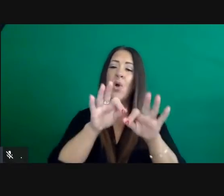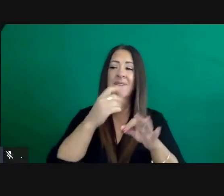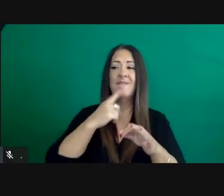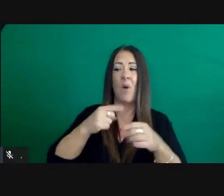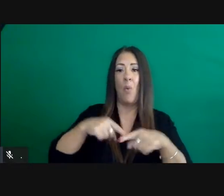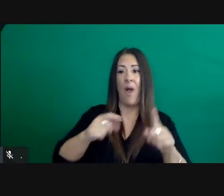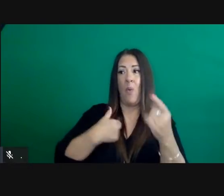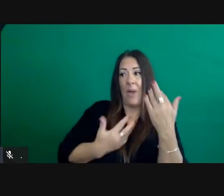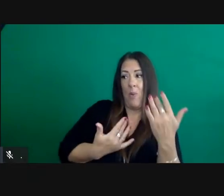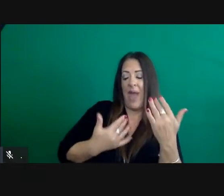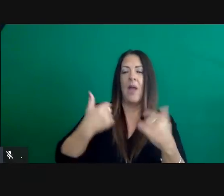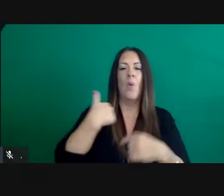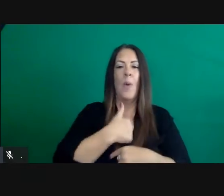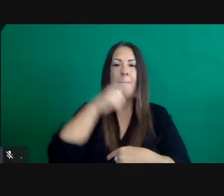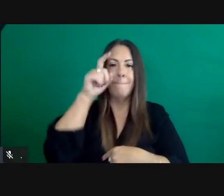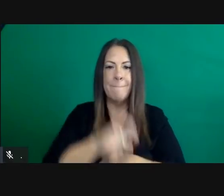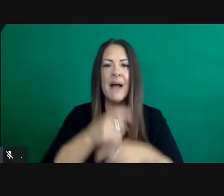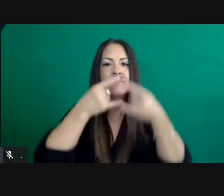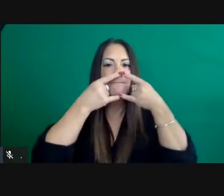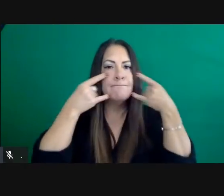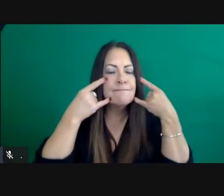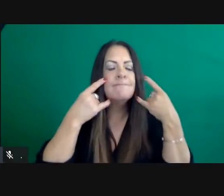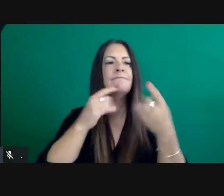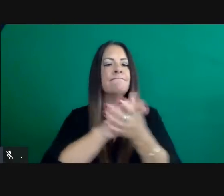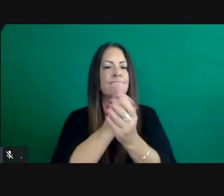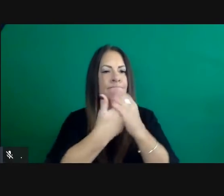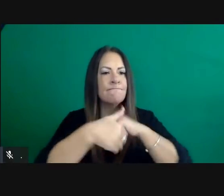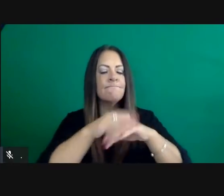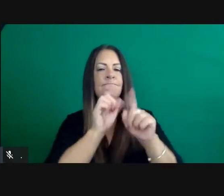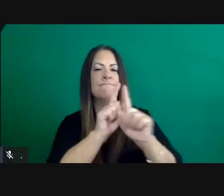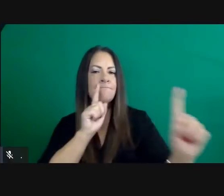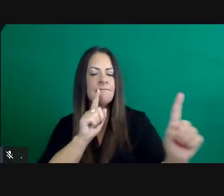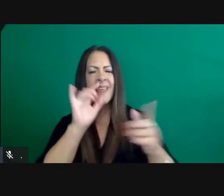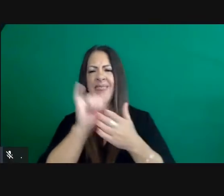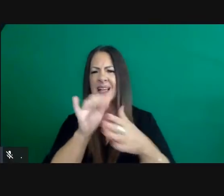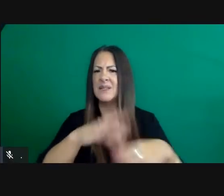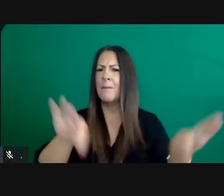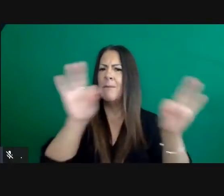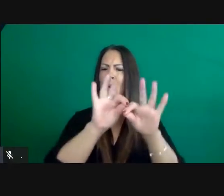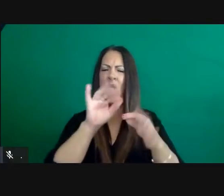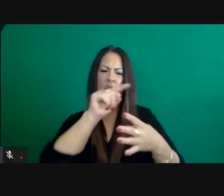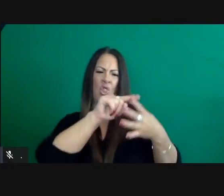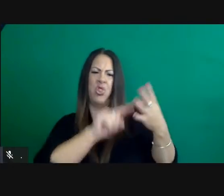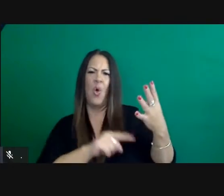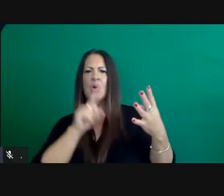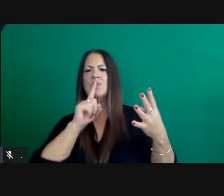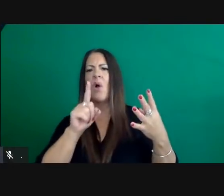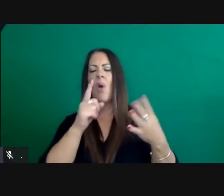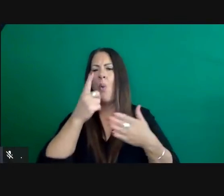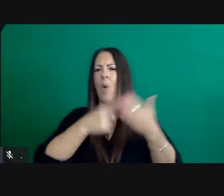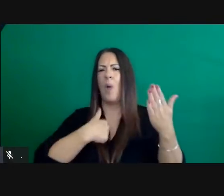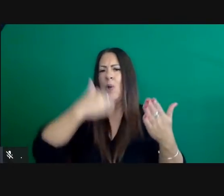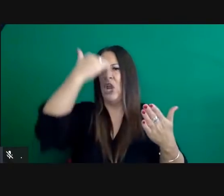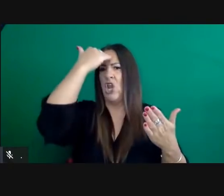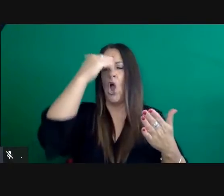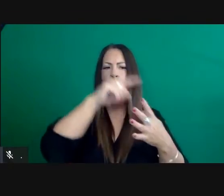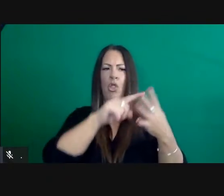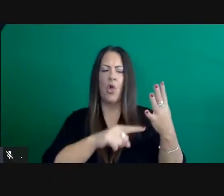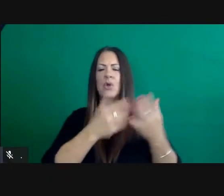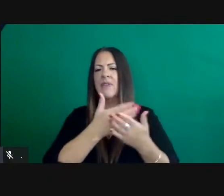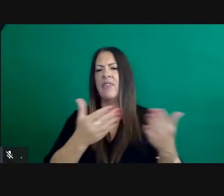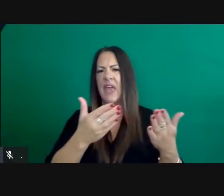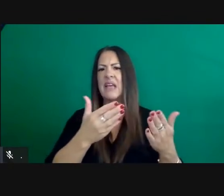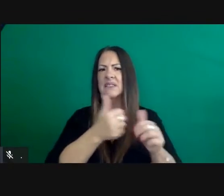that we follow these other guidance, like other experts have said, are the tools that we have today, and we'll continue to use